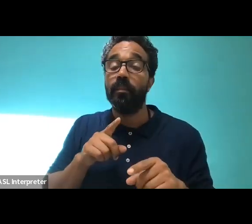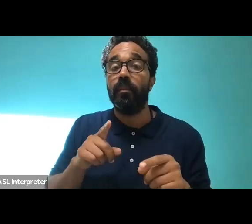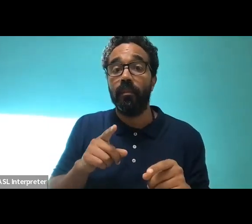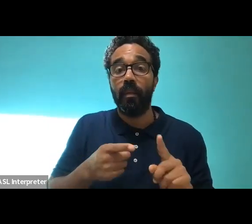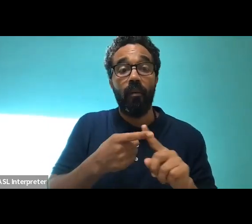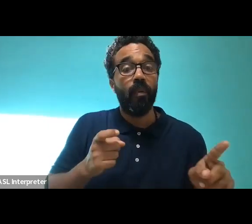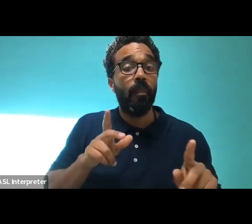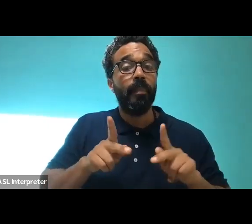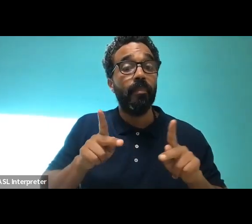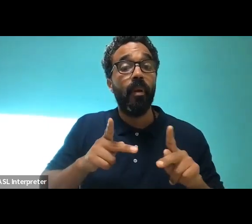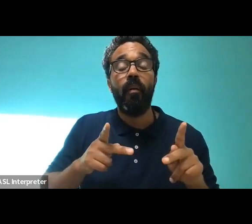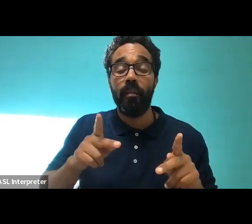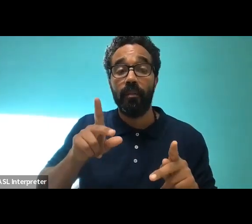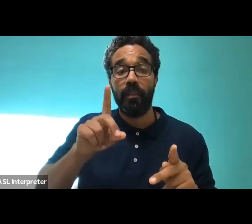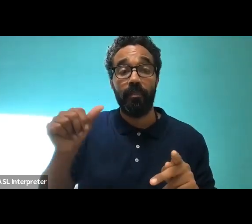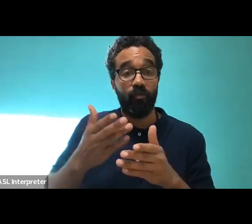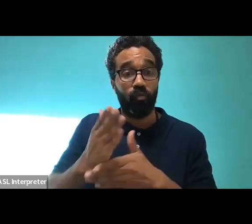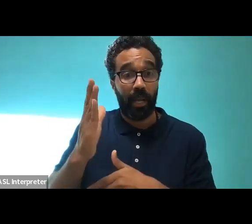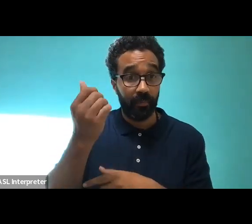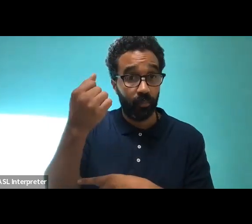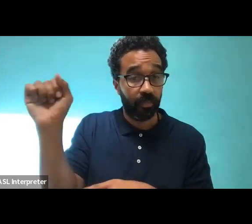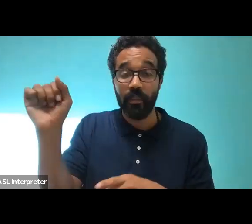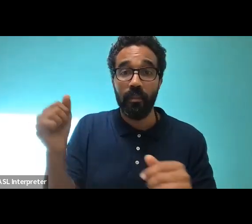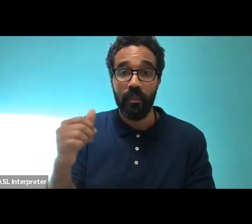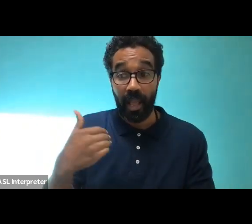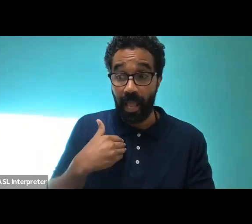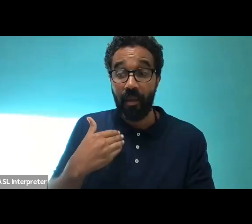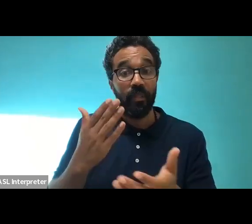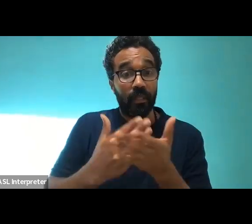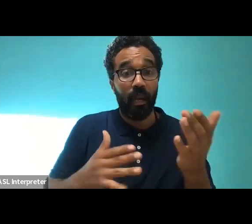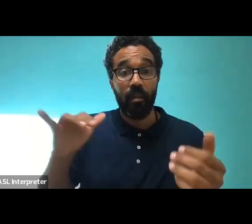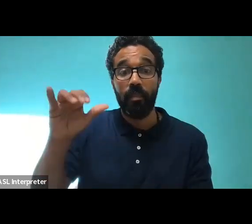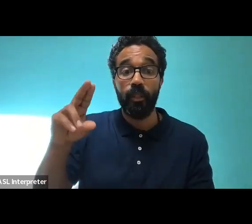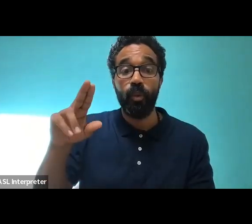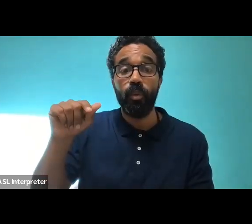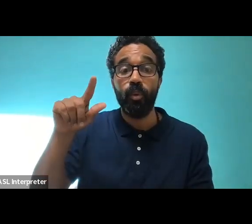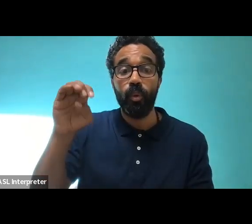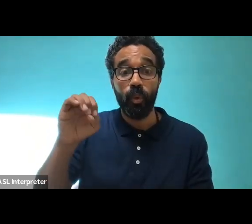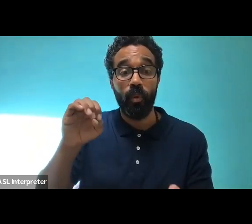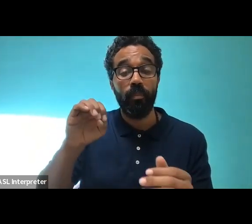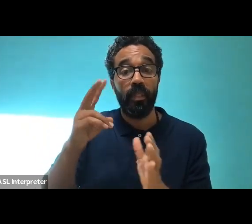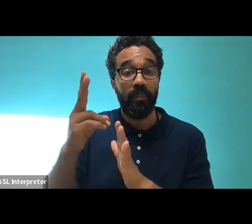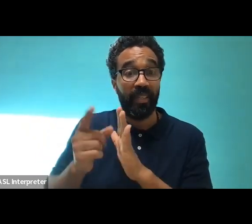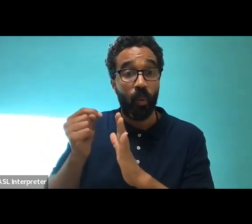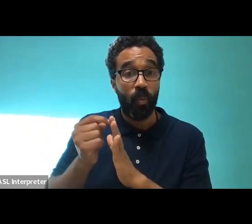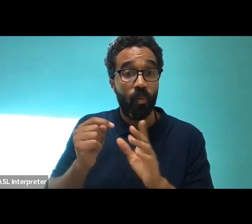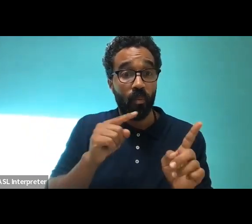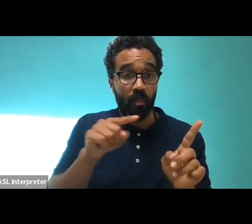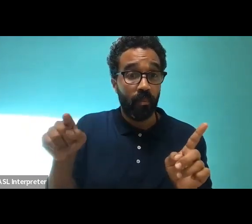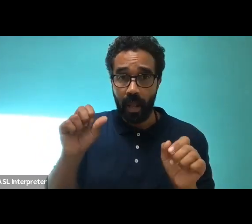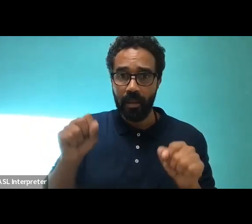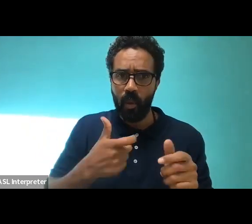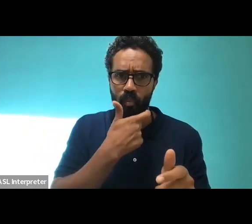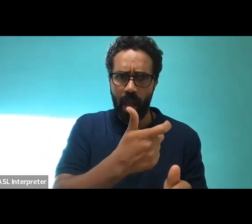there are some YouTube videos, quite a few of them, from some of the early folks, so you might be able to take a look at